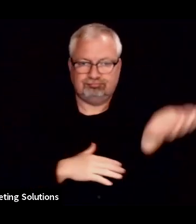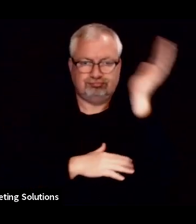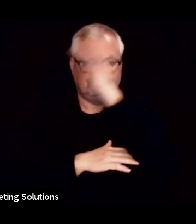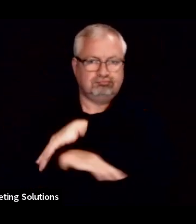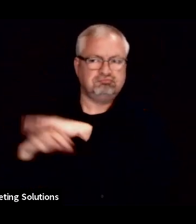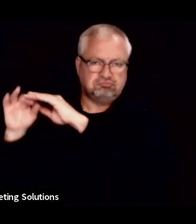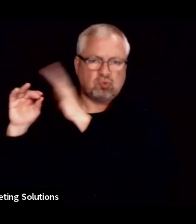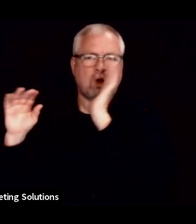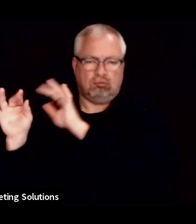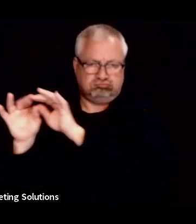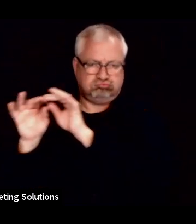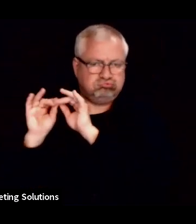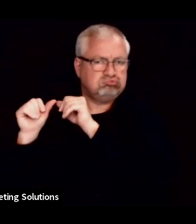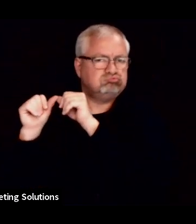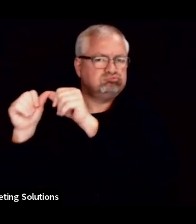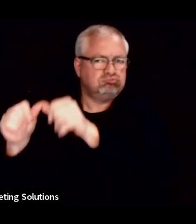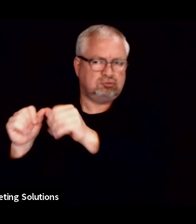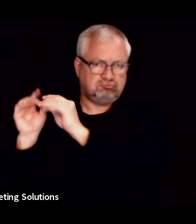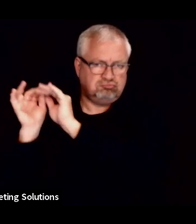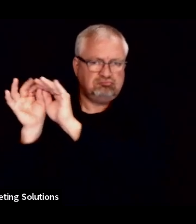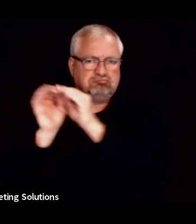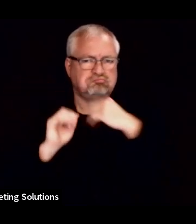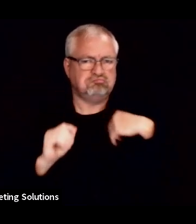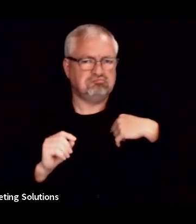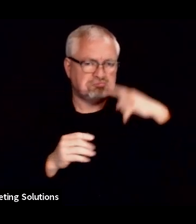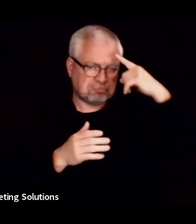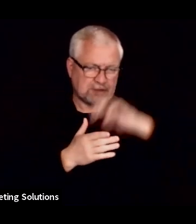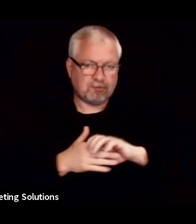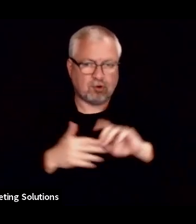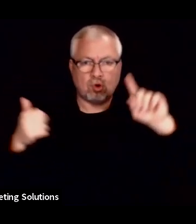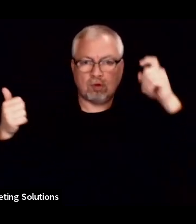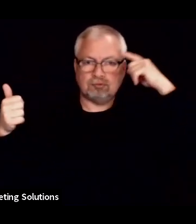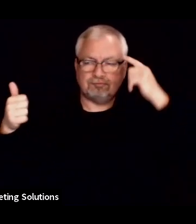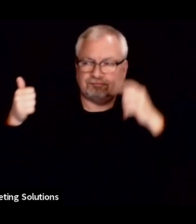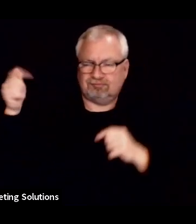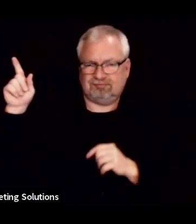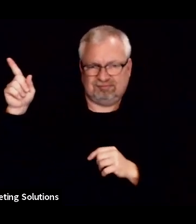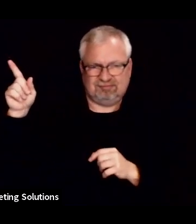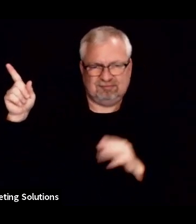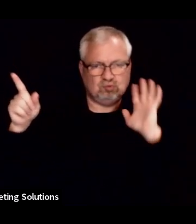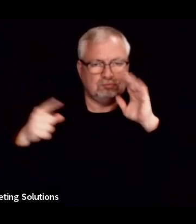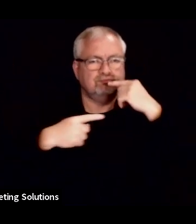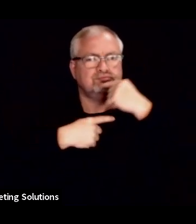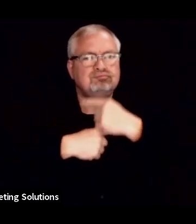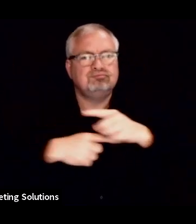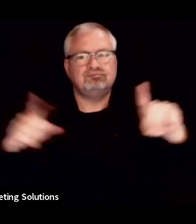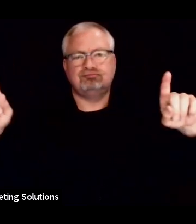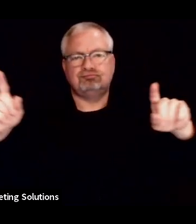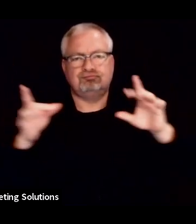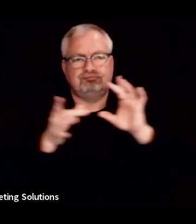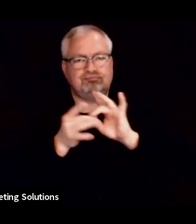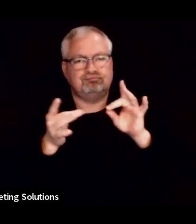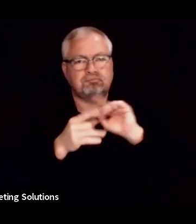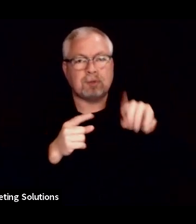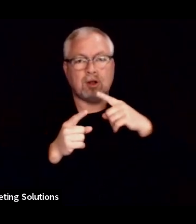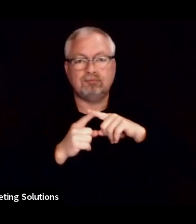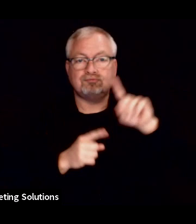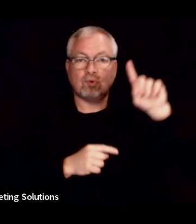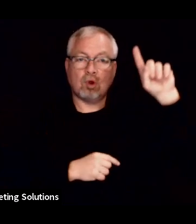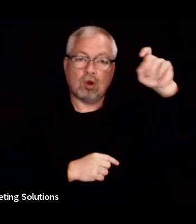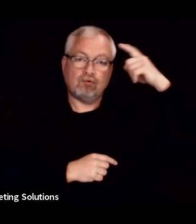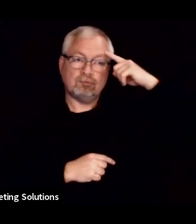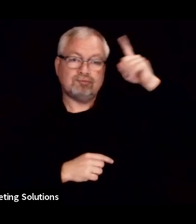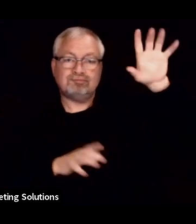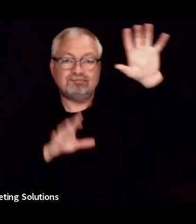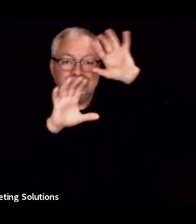believe the governor's had planned to make a statement about the president's statement this afternoon. I have not seen it yet, but it may